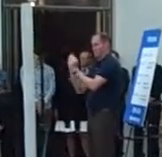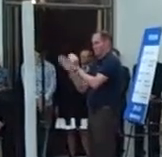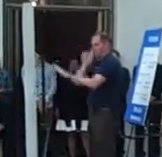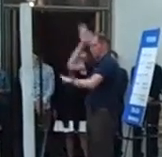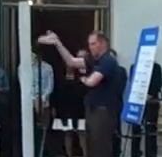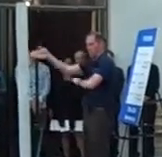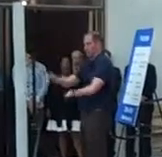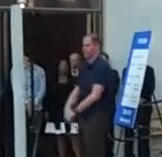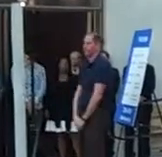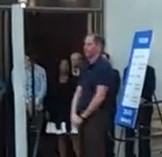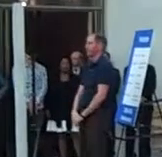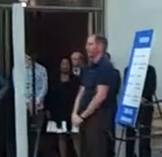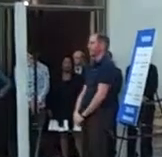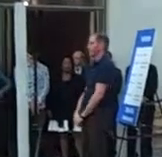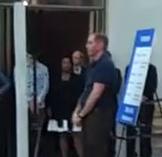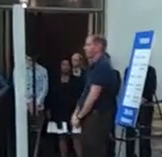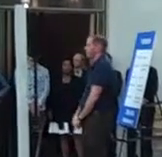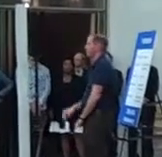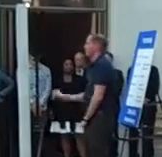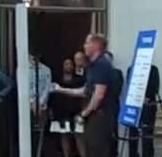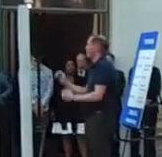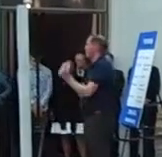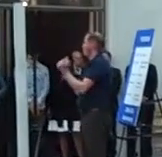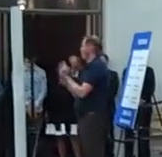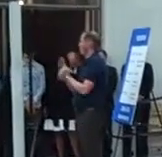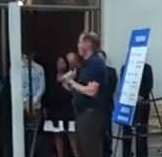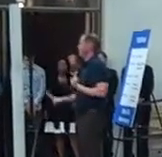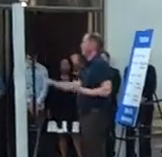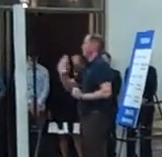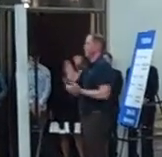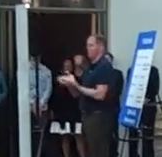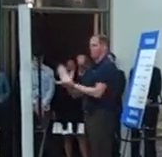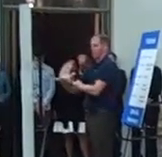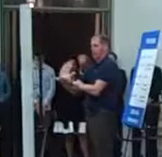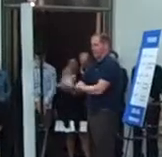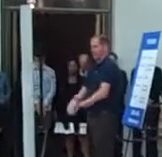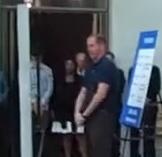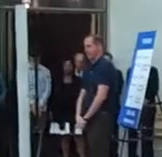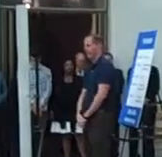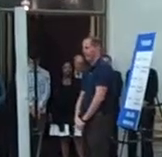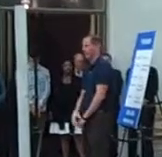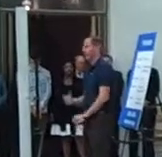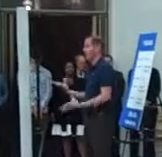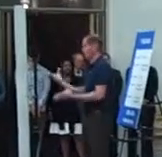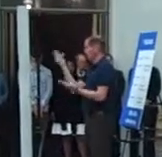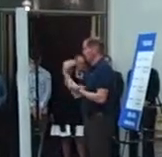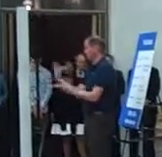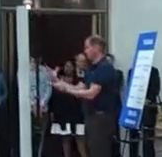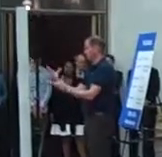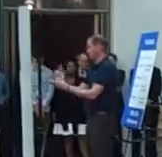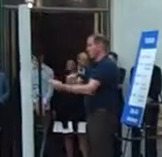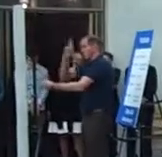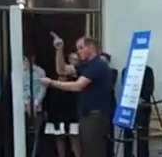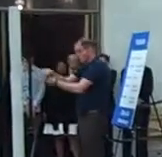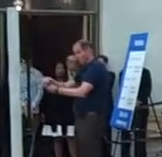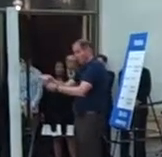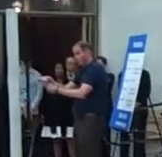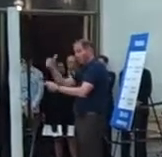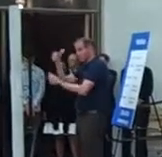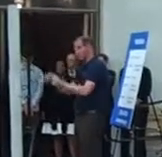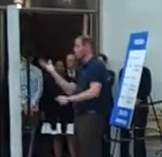points about Ed Roberts, because it is absolutely right to remember that